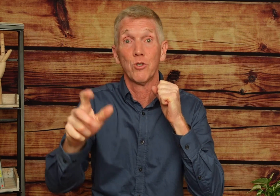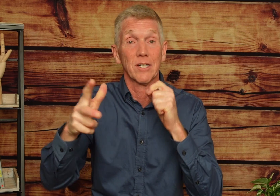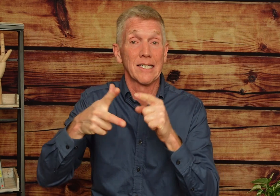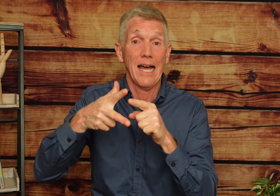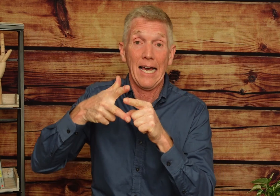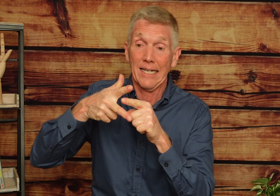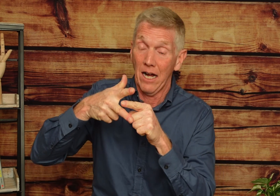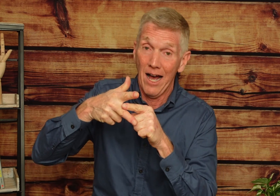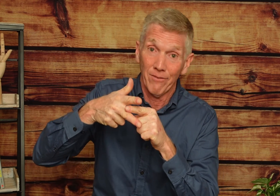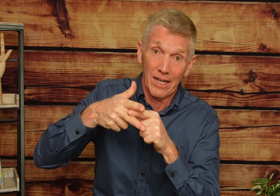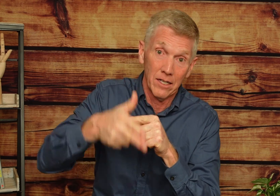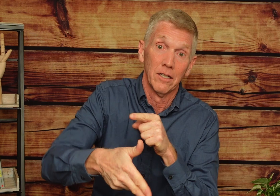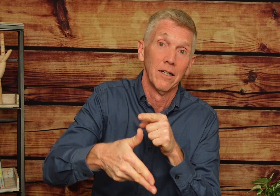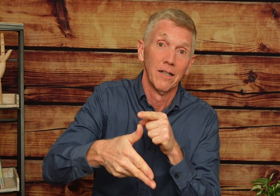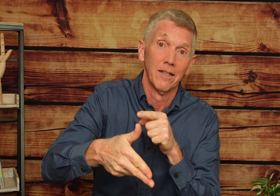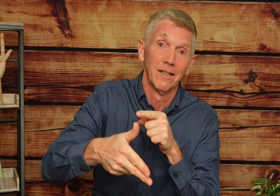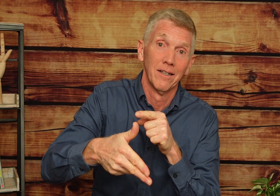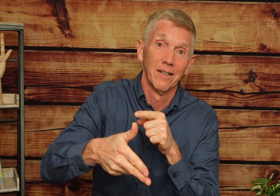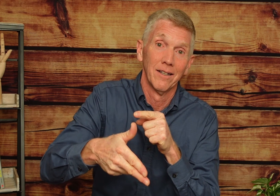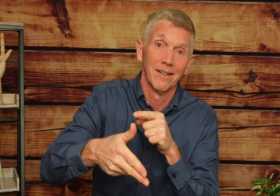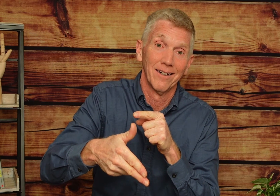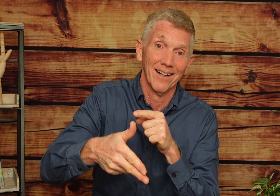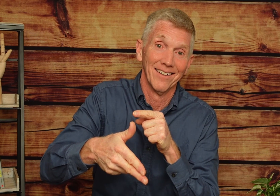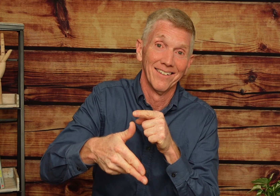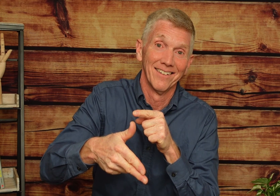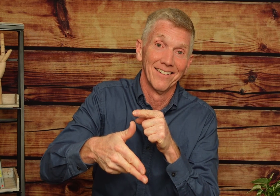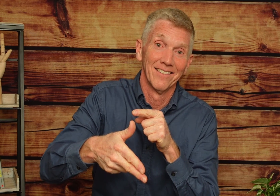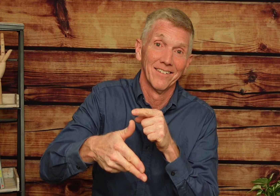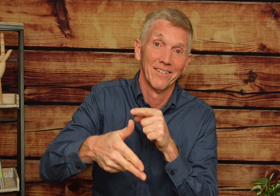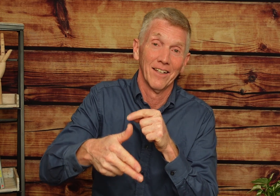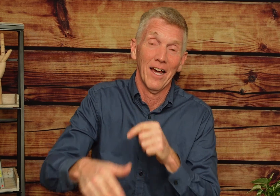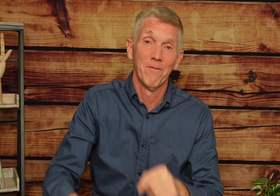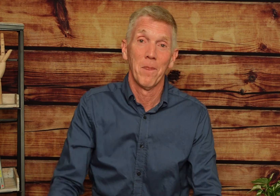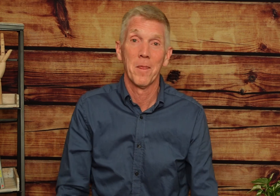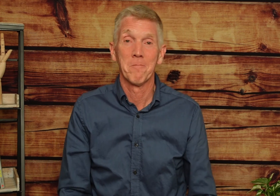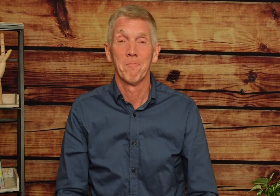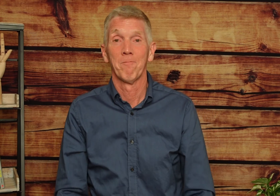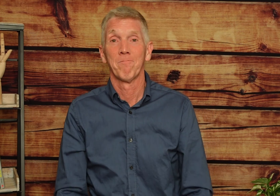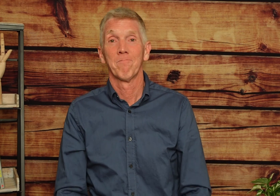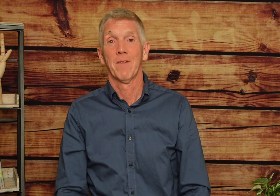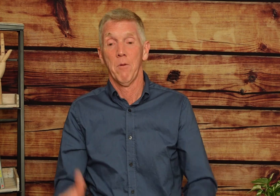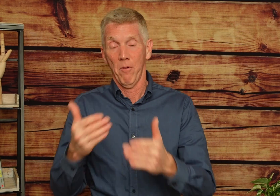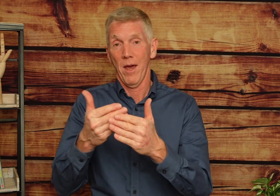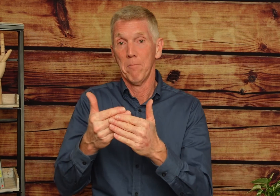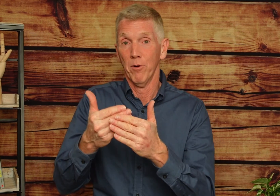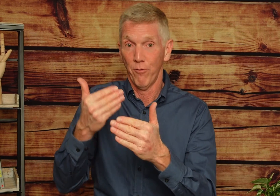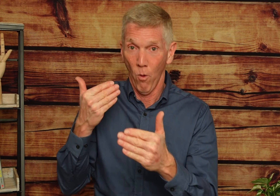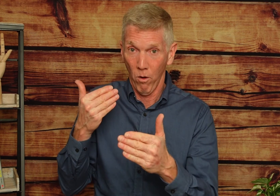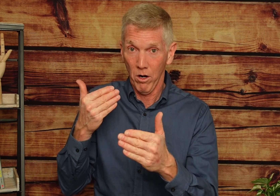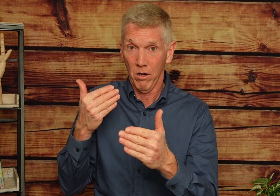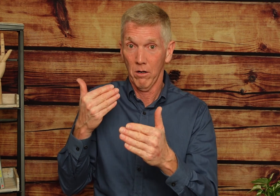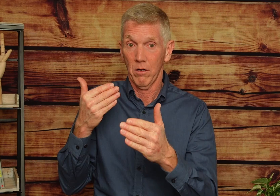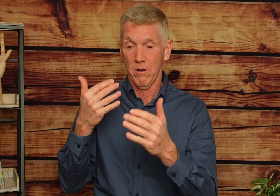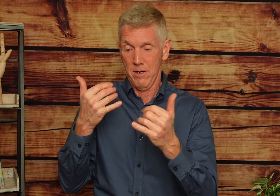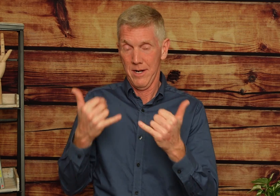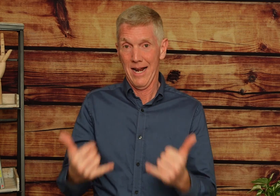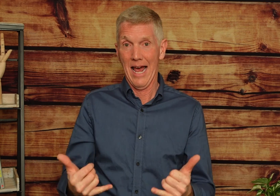just knock it off and cut it? Okay? Okay, remember we had before,